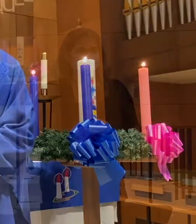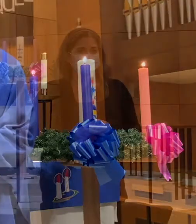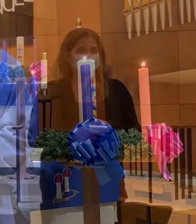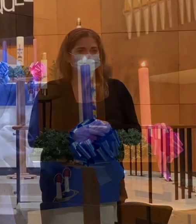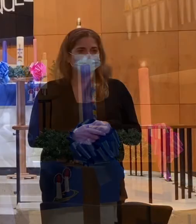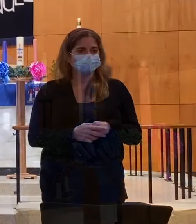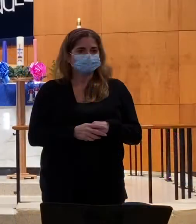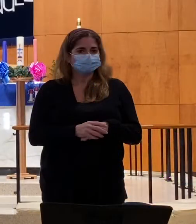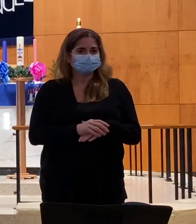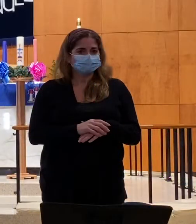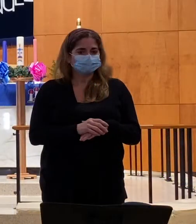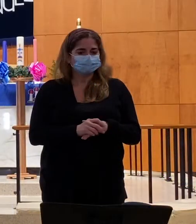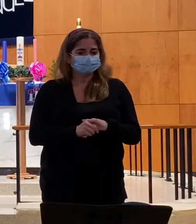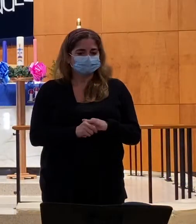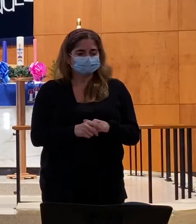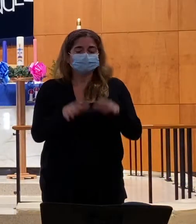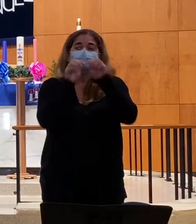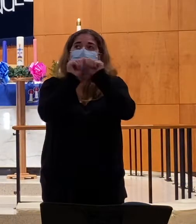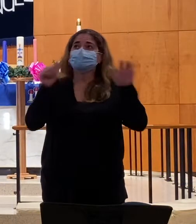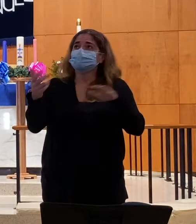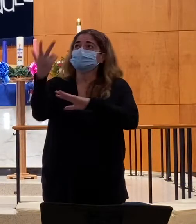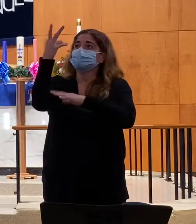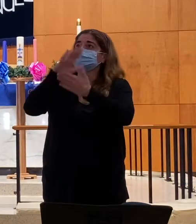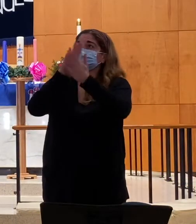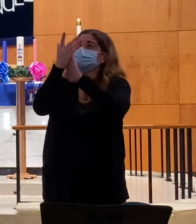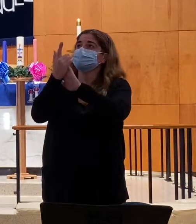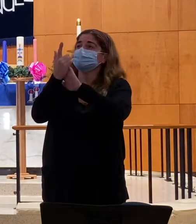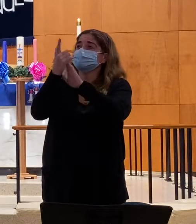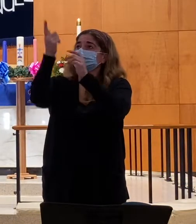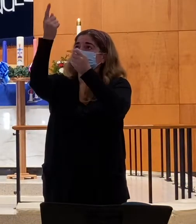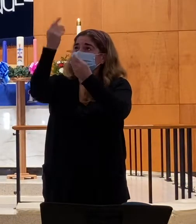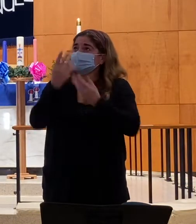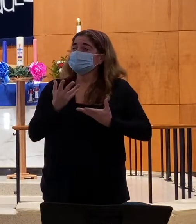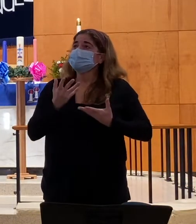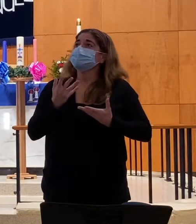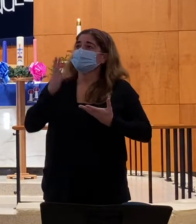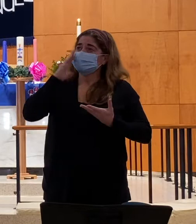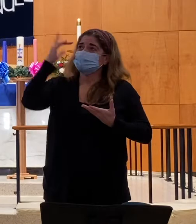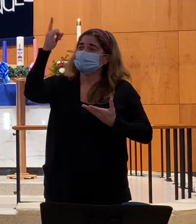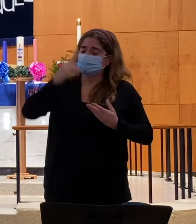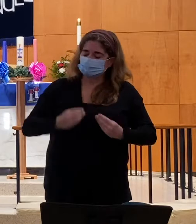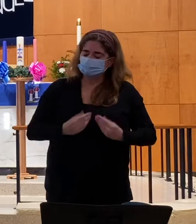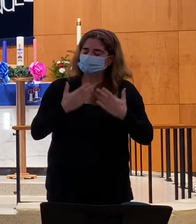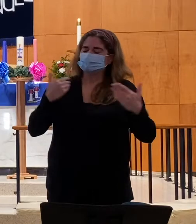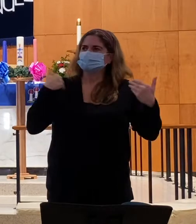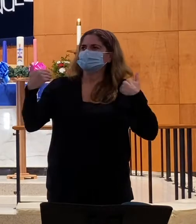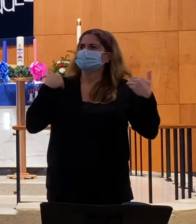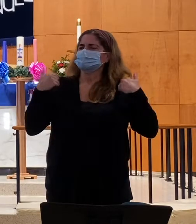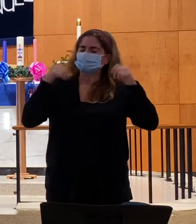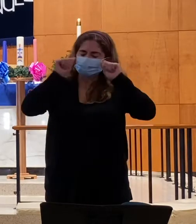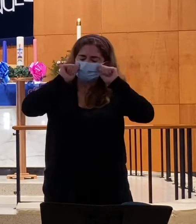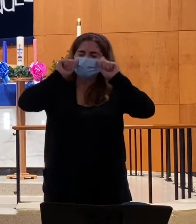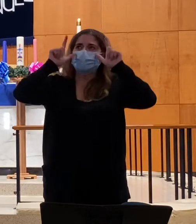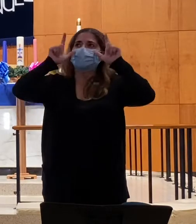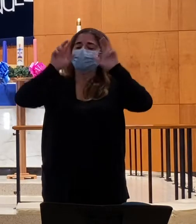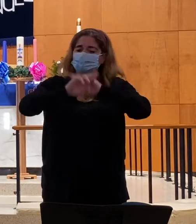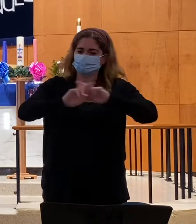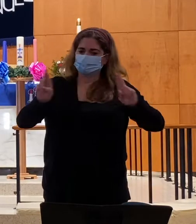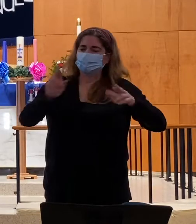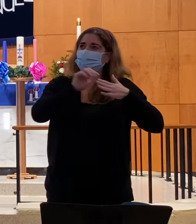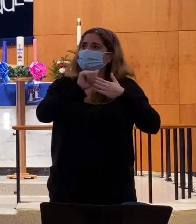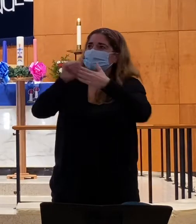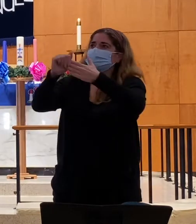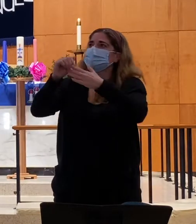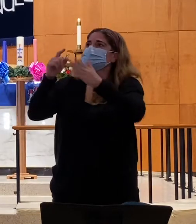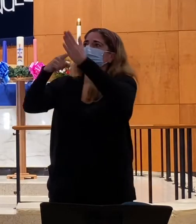worship. Blessed be the Holy Trinity, the one who comes to wake us from sleep, who leads us into the